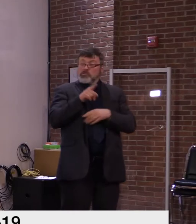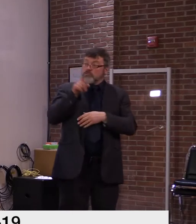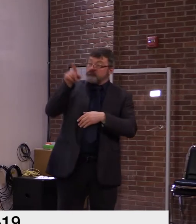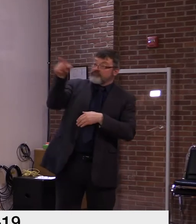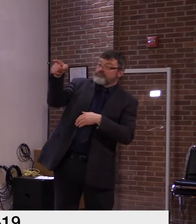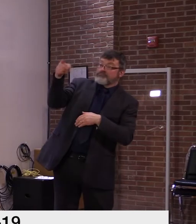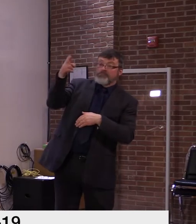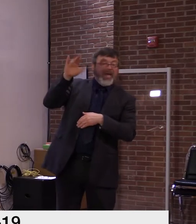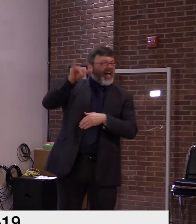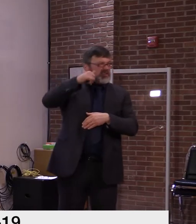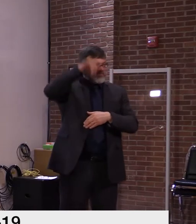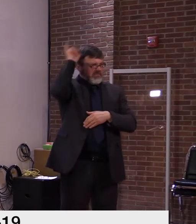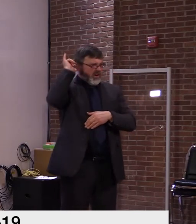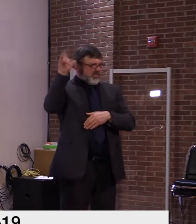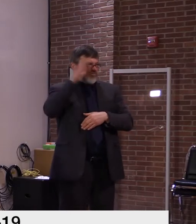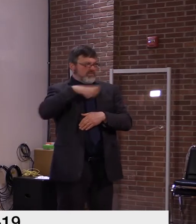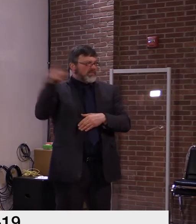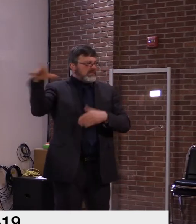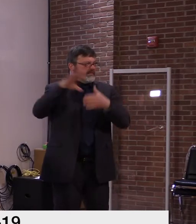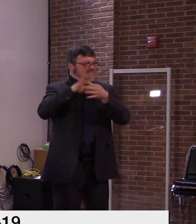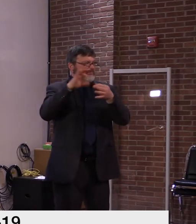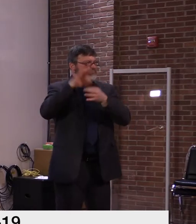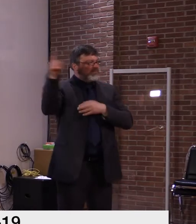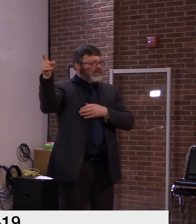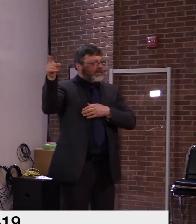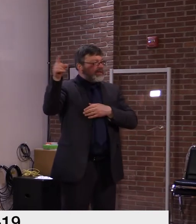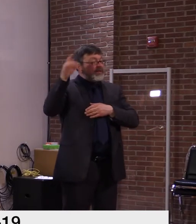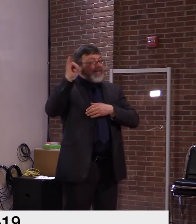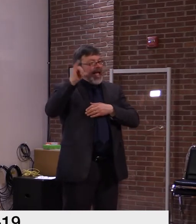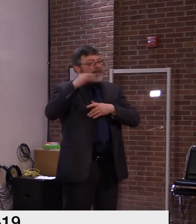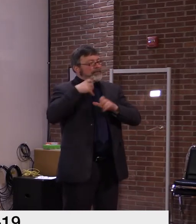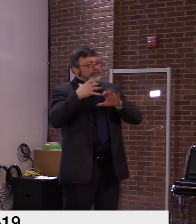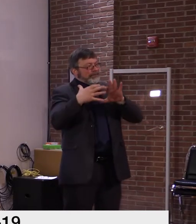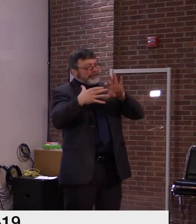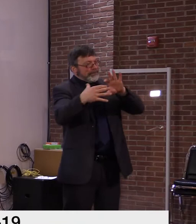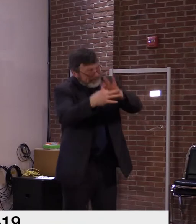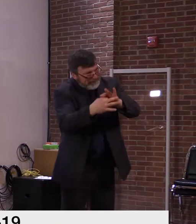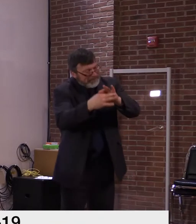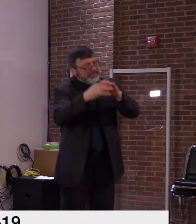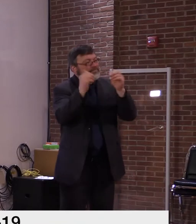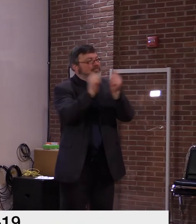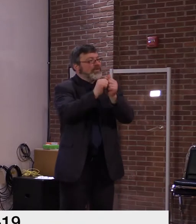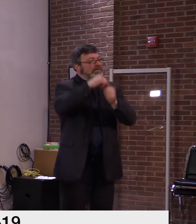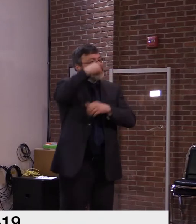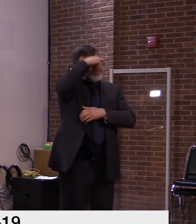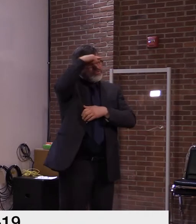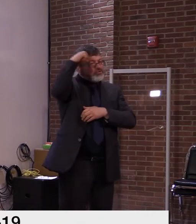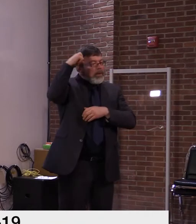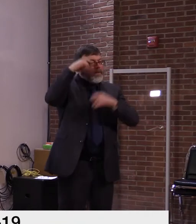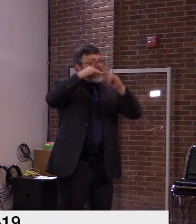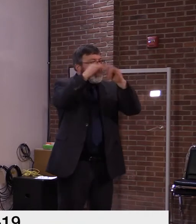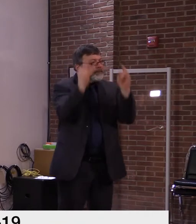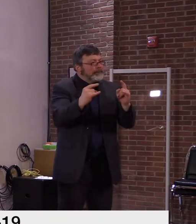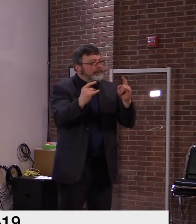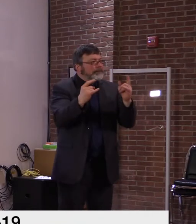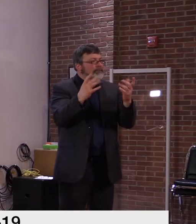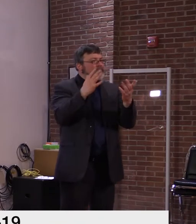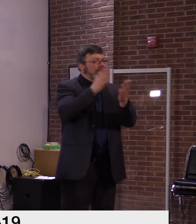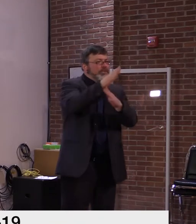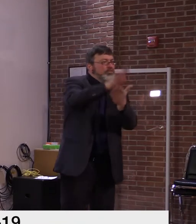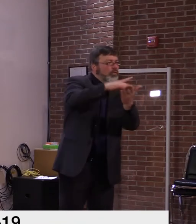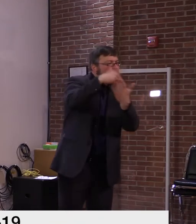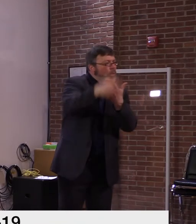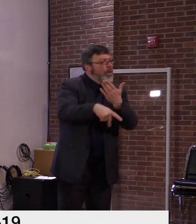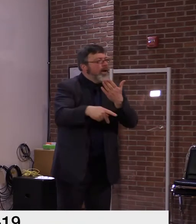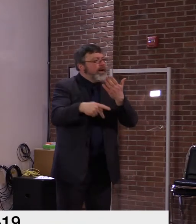summer camps and so forth. So there's a lot we can bring to the table, but it does require us to do sort of an initial assessment to really understand what's before us in